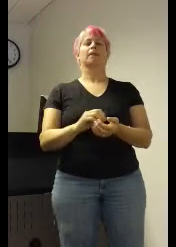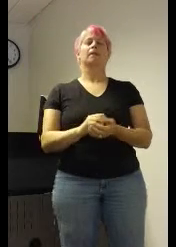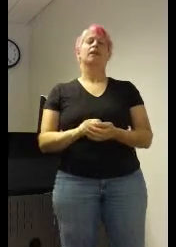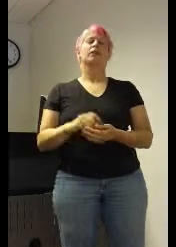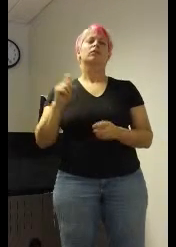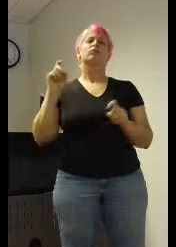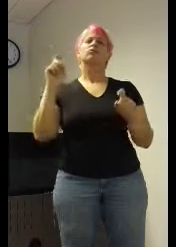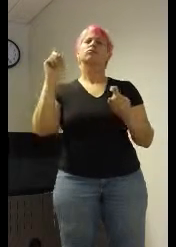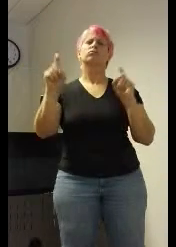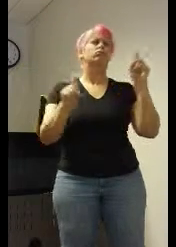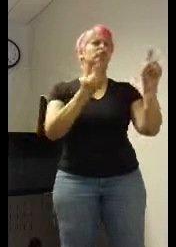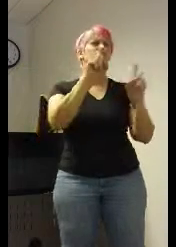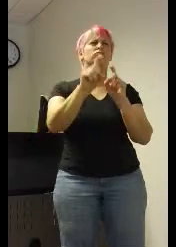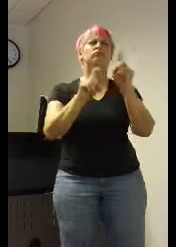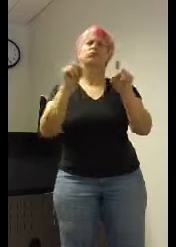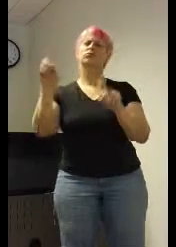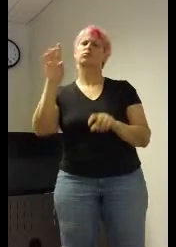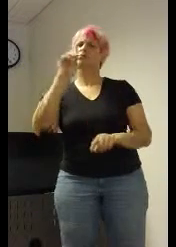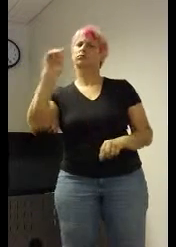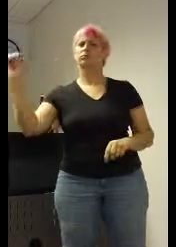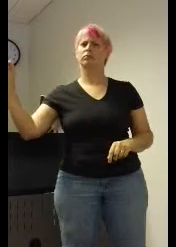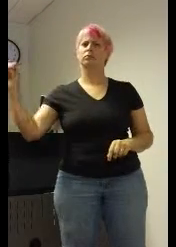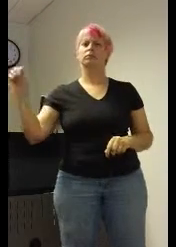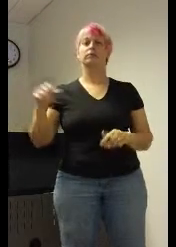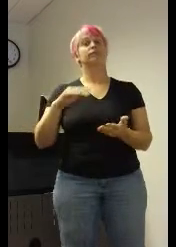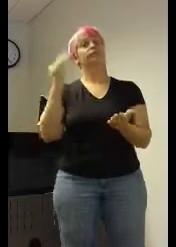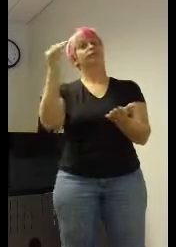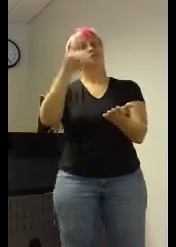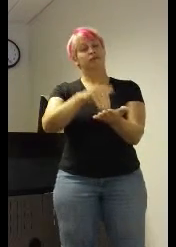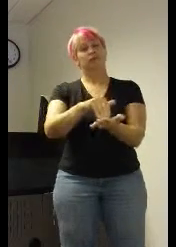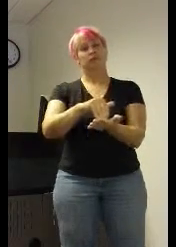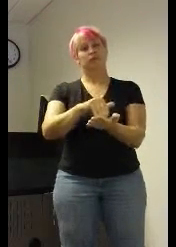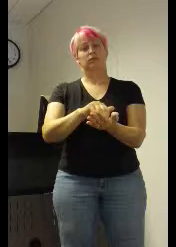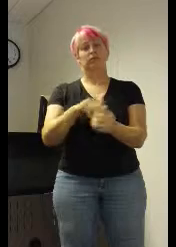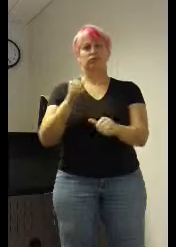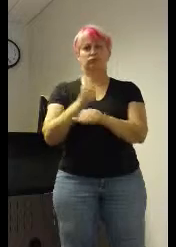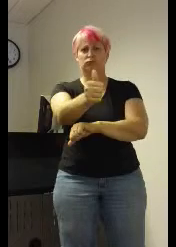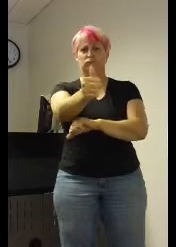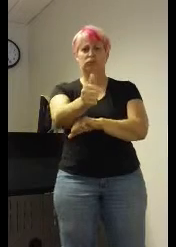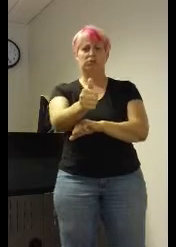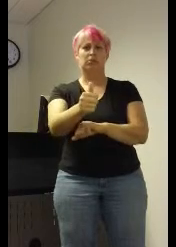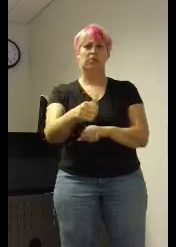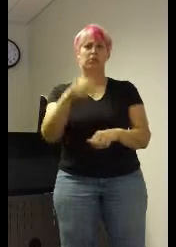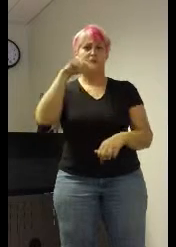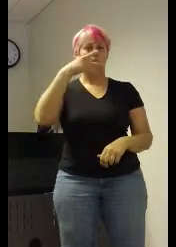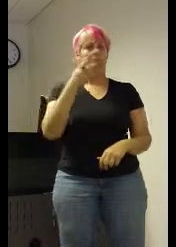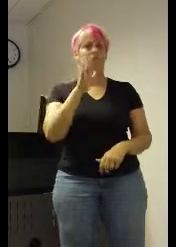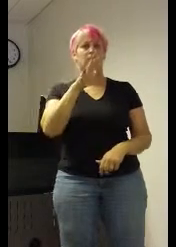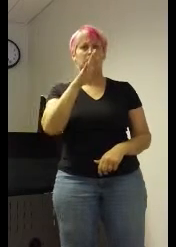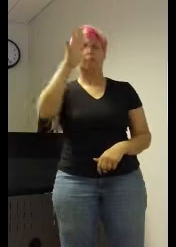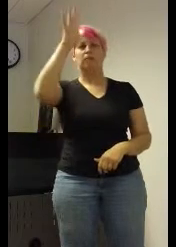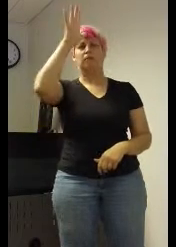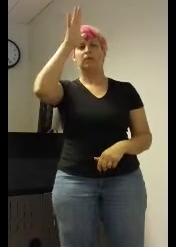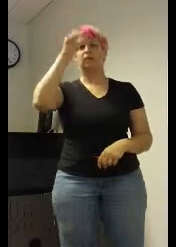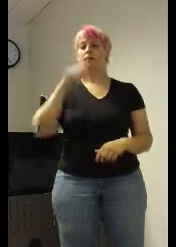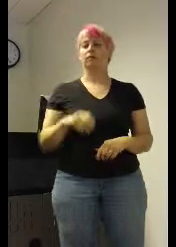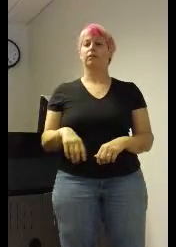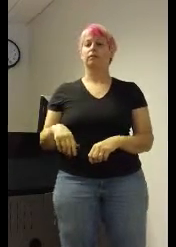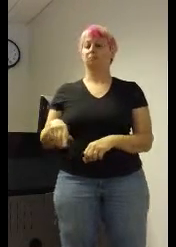the existence of the disorder. Again, that goes back to blaming the parents, saying it's always a parent's fault. They're